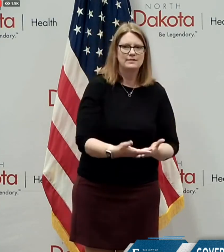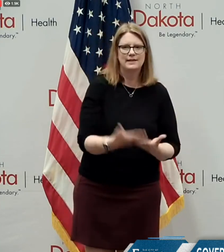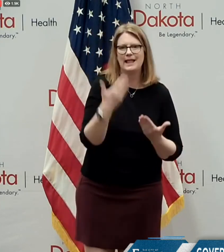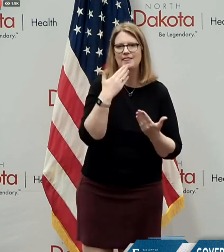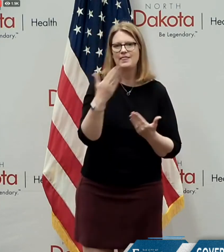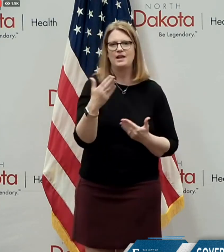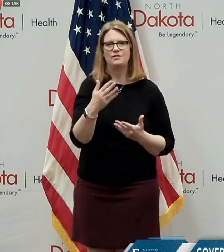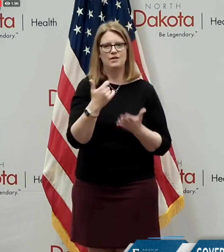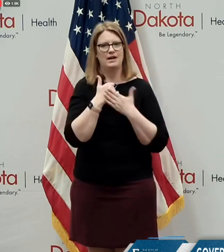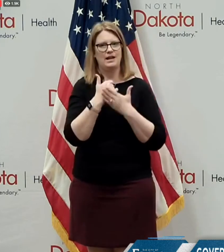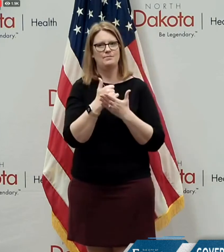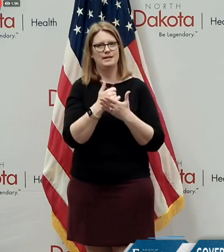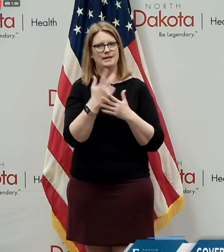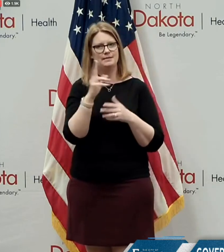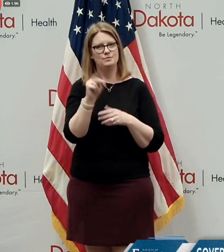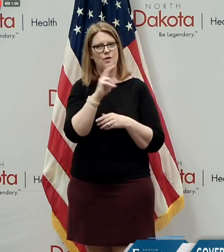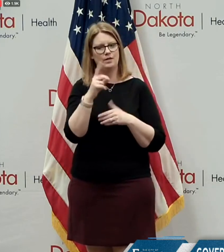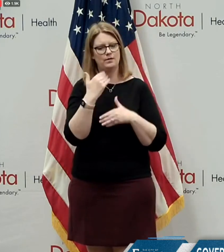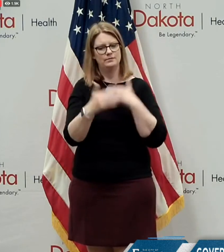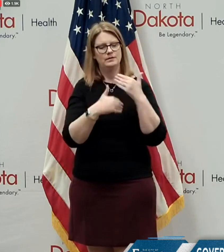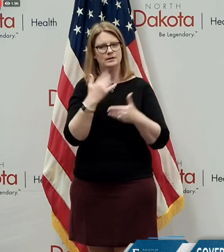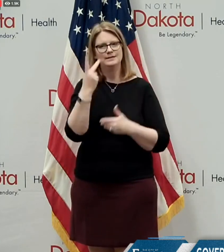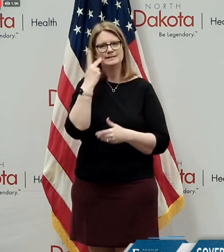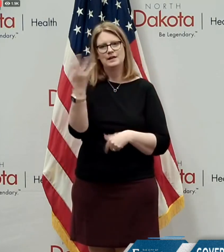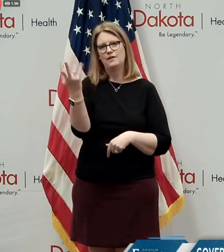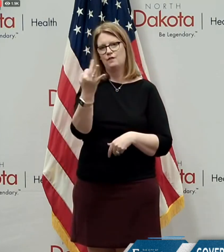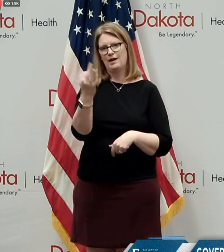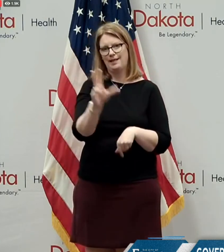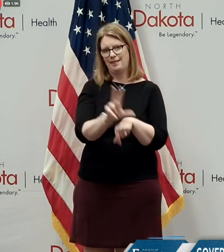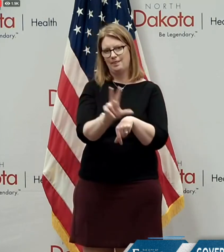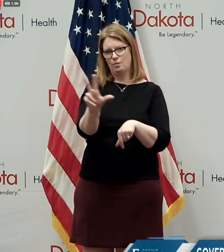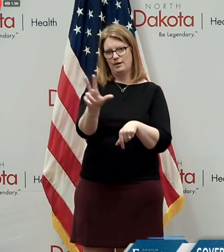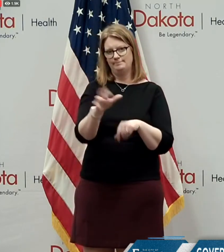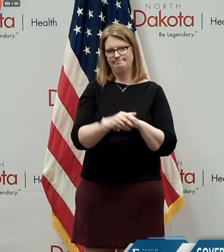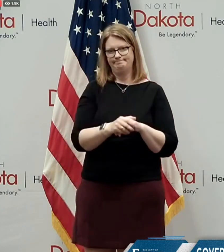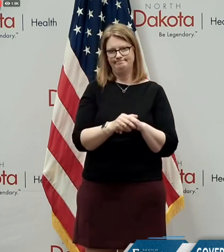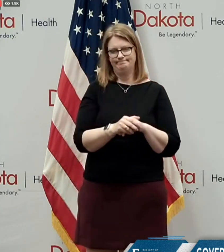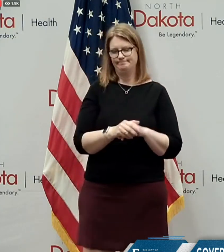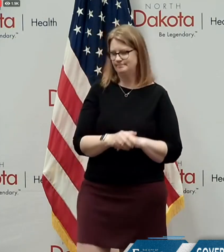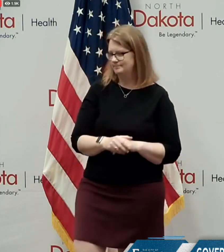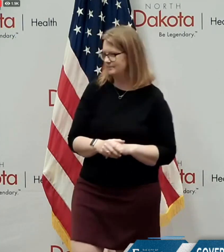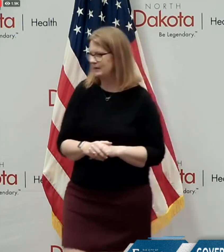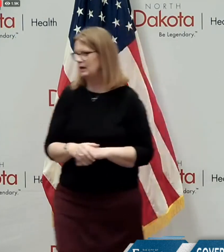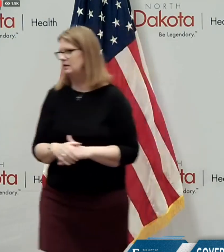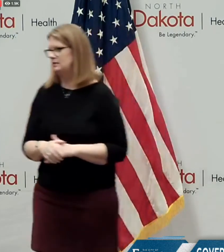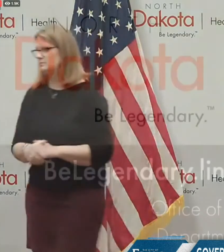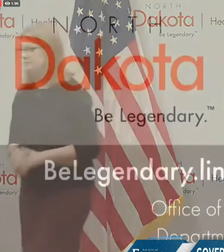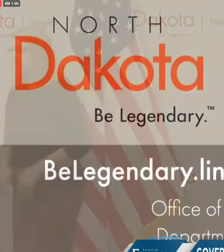positive direction. Have a great day. We'll see you Friday at 3 p.m.